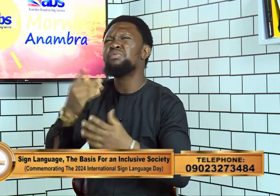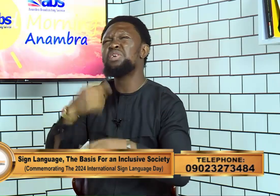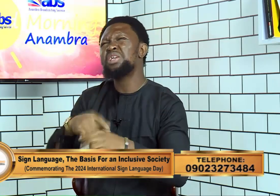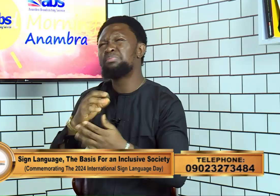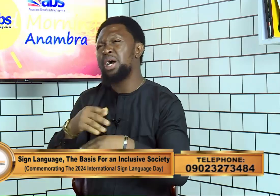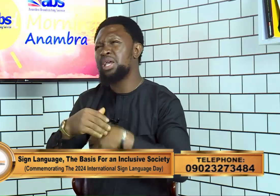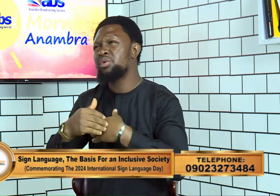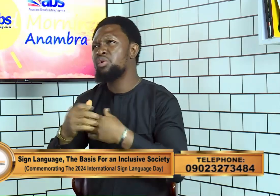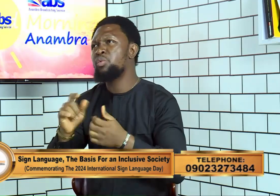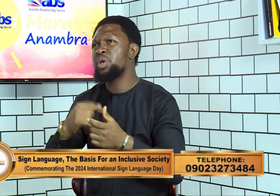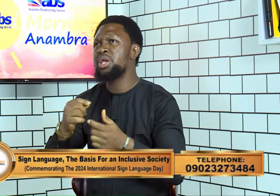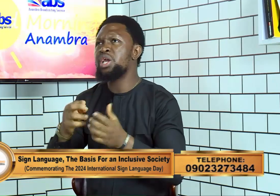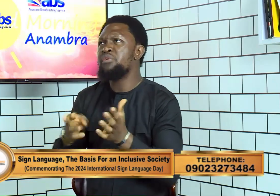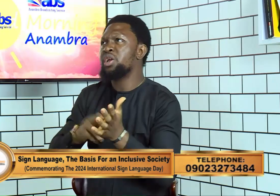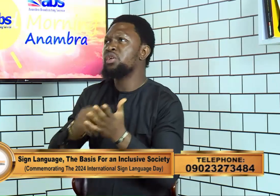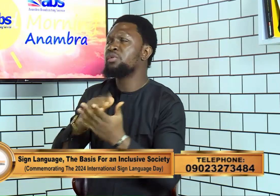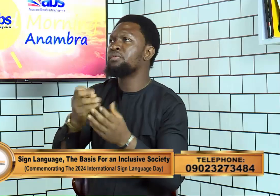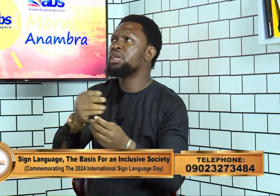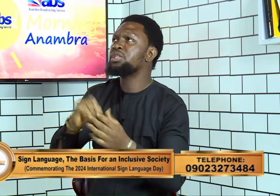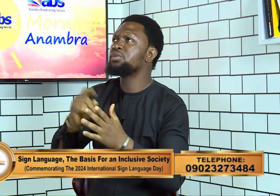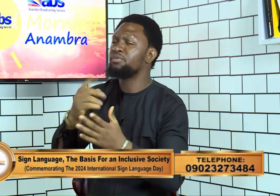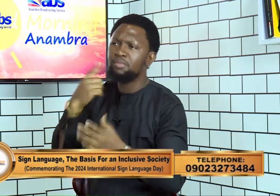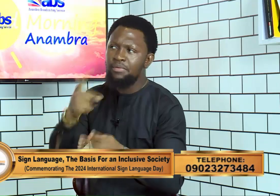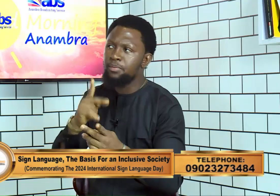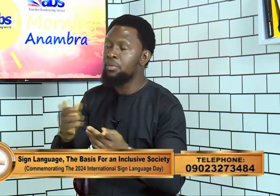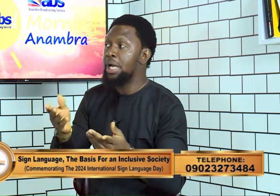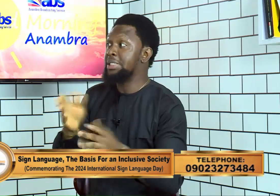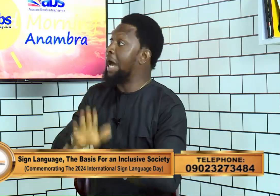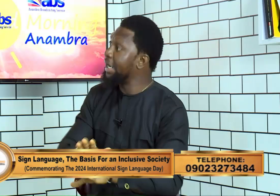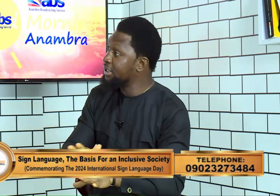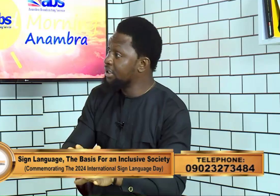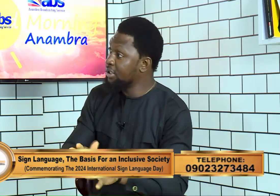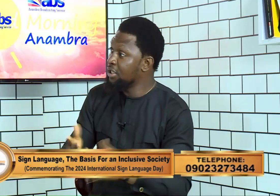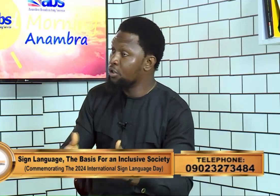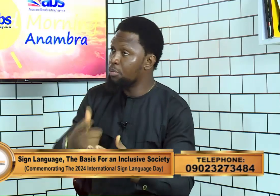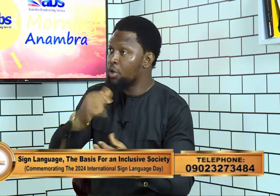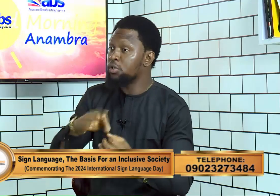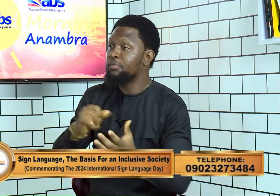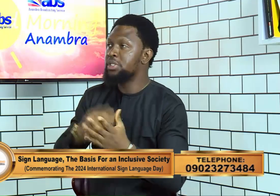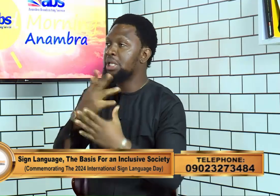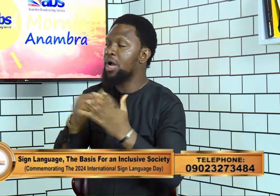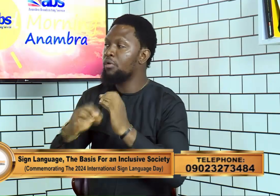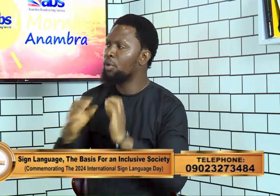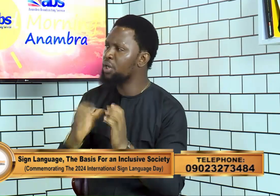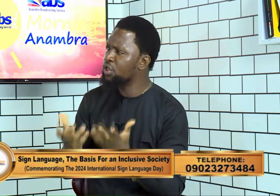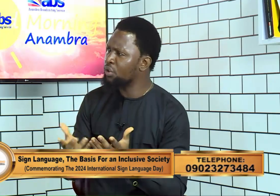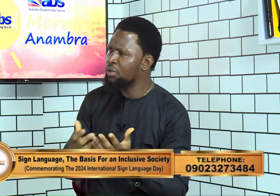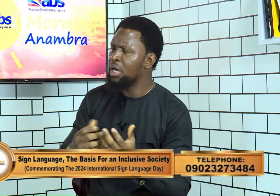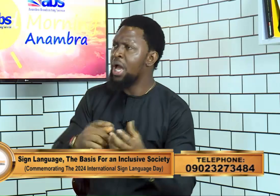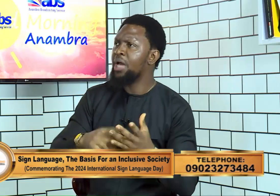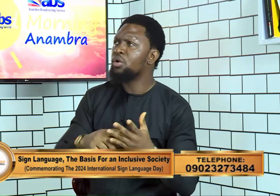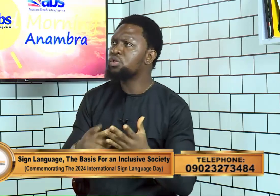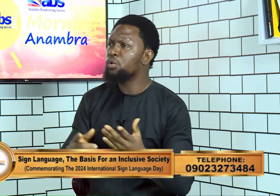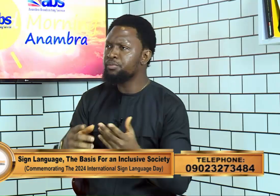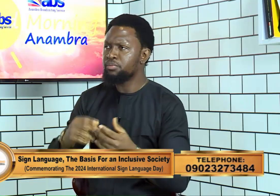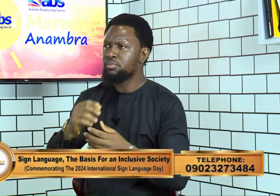some few years back ago, we recorded some few cases of some deaf people died, because of this lack of communication,